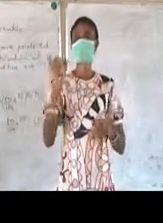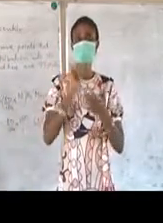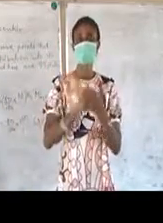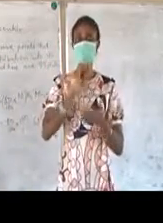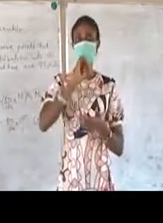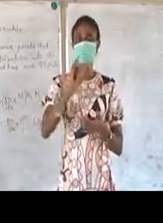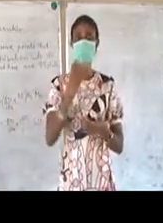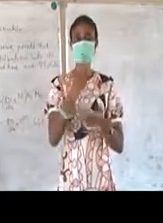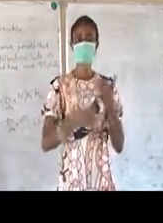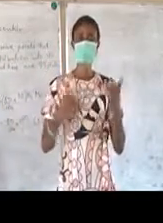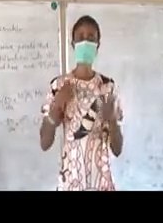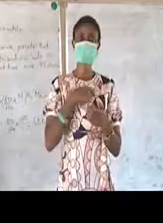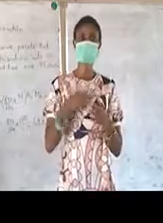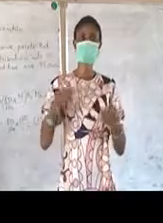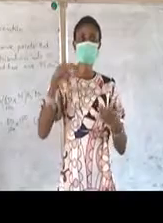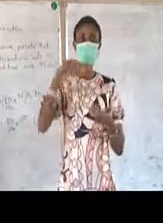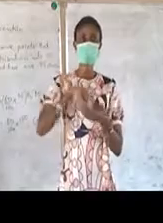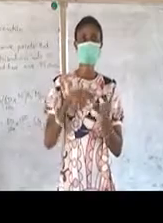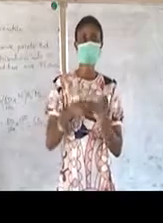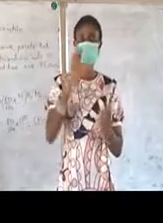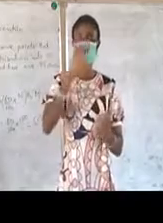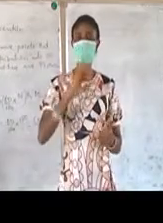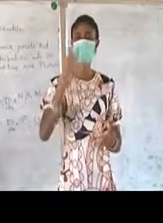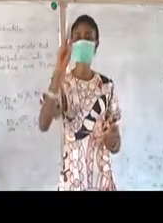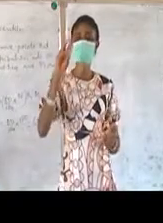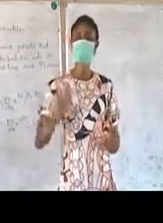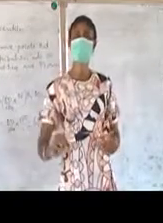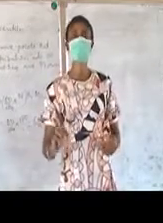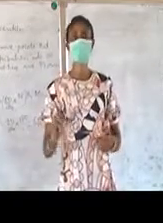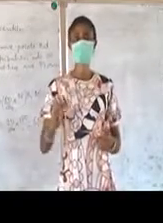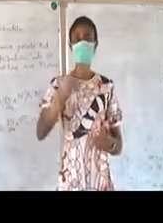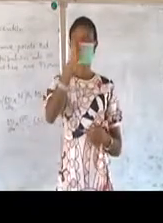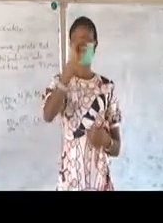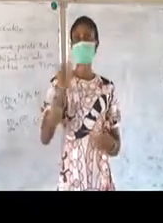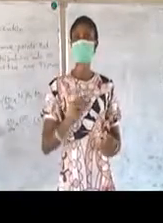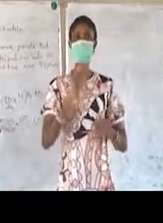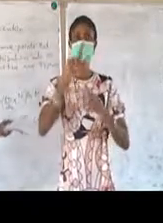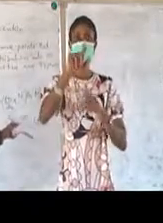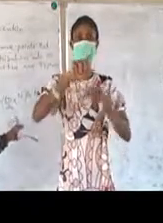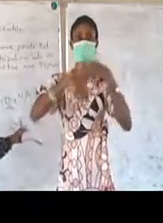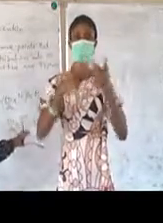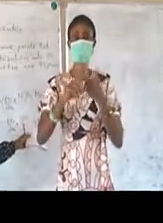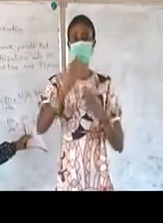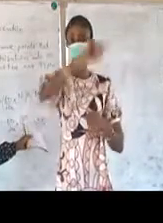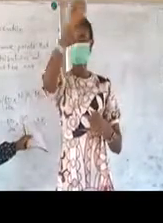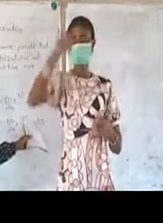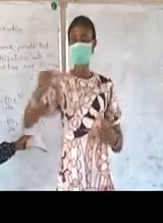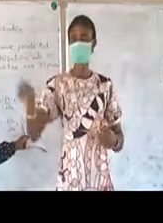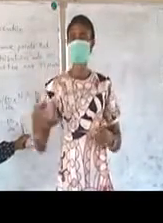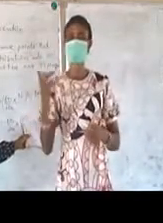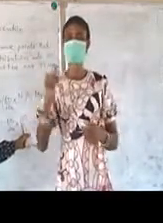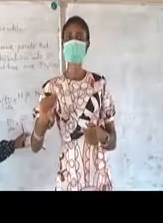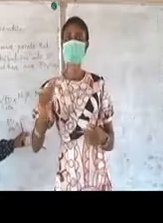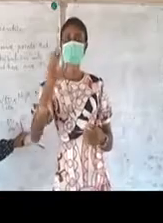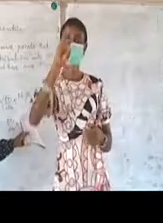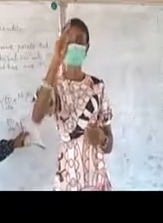we mean by the 60th percentile. Then you go to the curve. The 60th